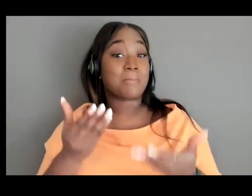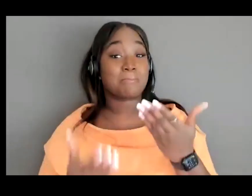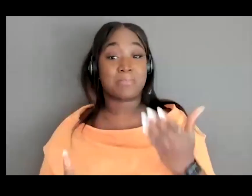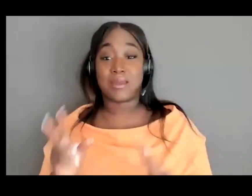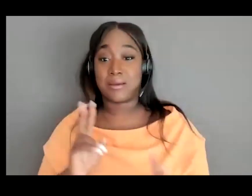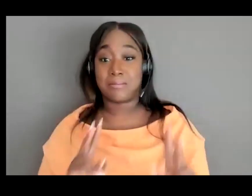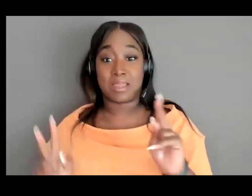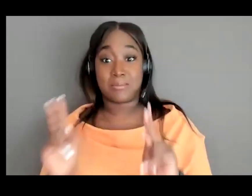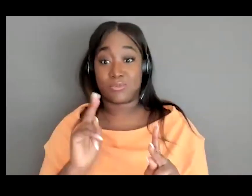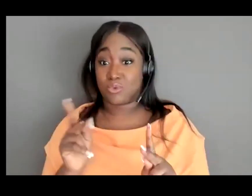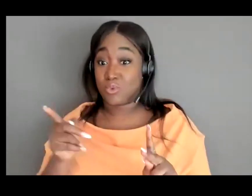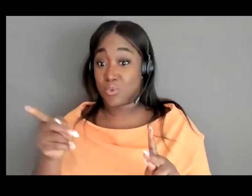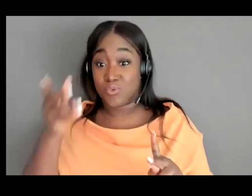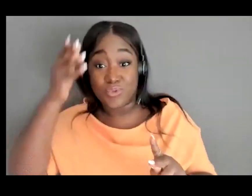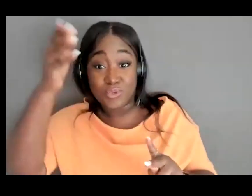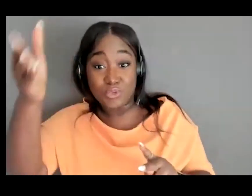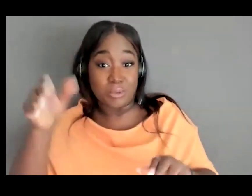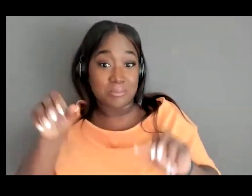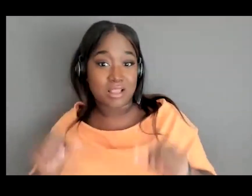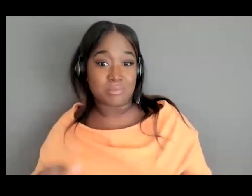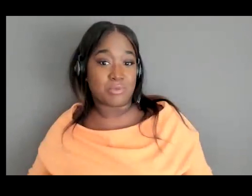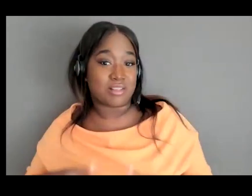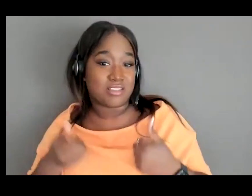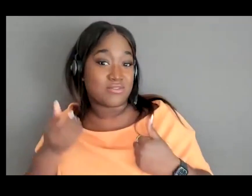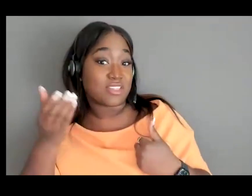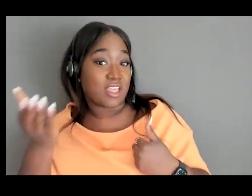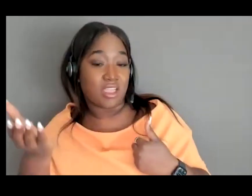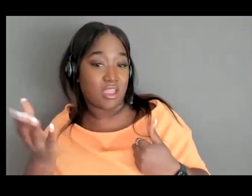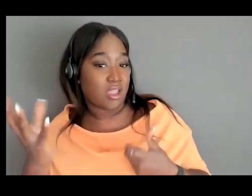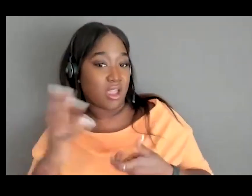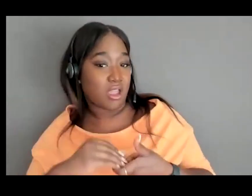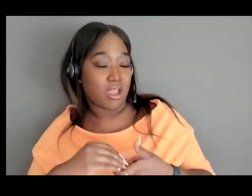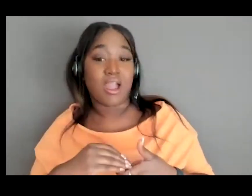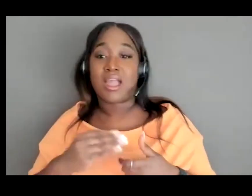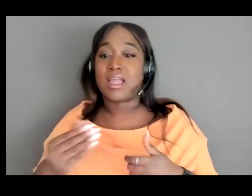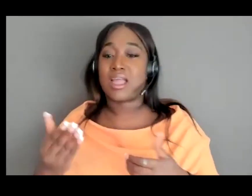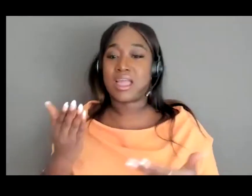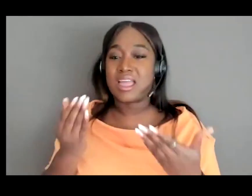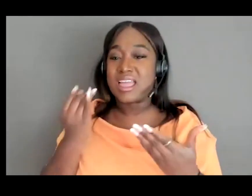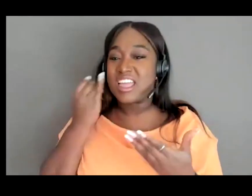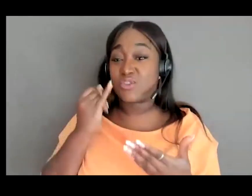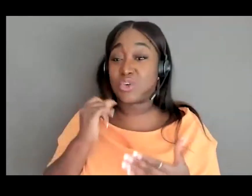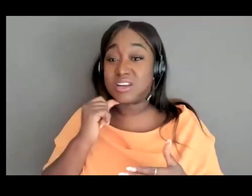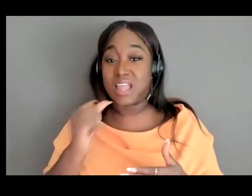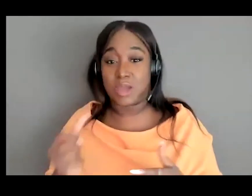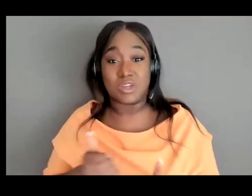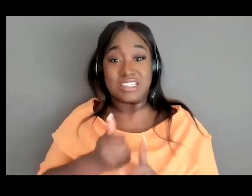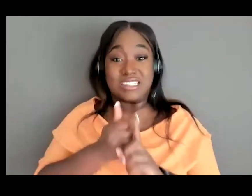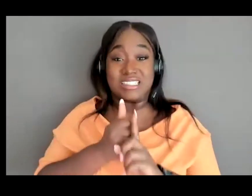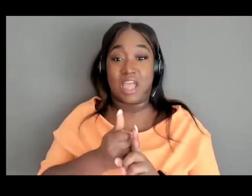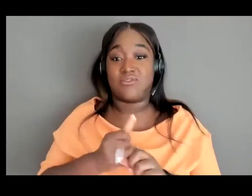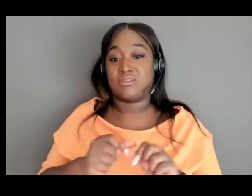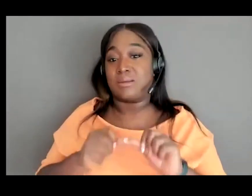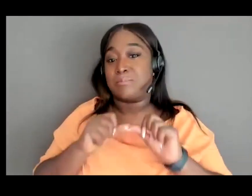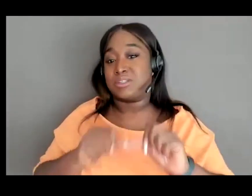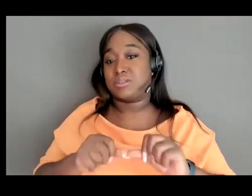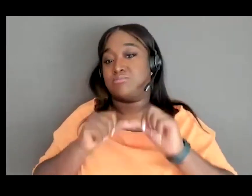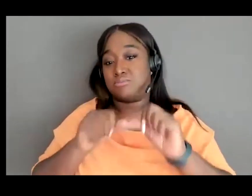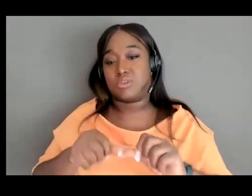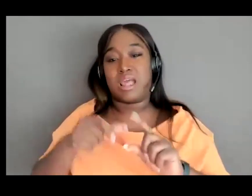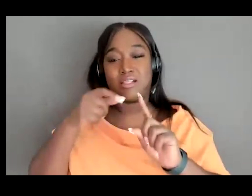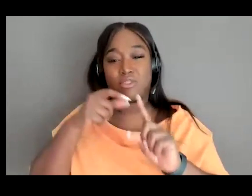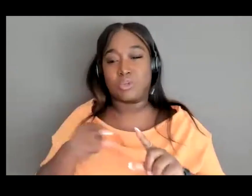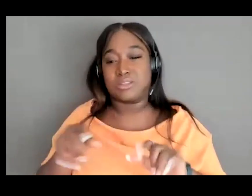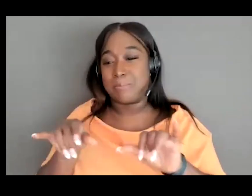maybe people who could live there in the future, and whether or not we're self-perpetuating existing land use patterns